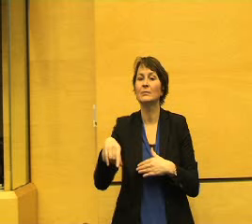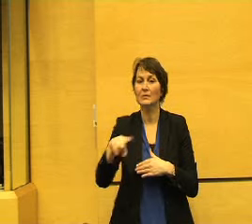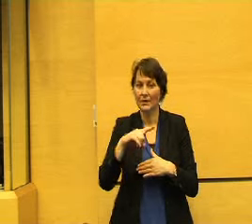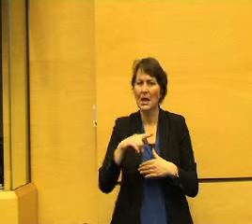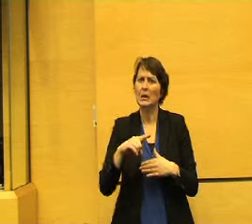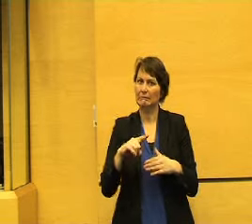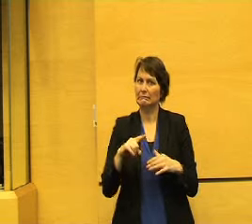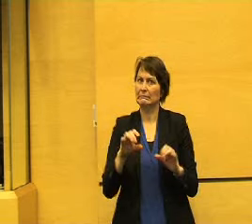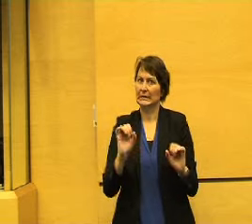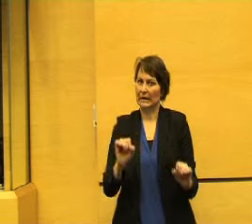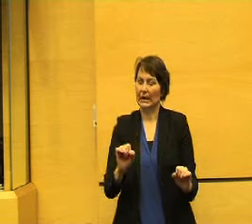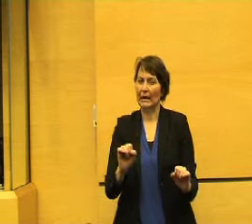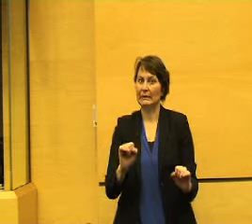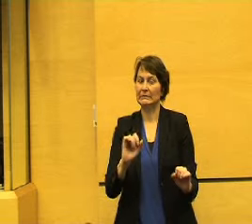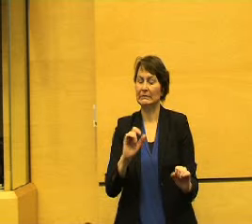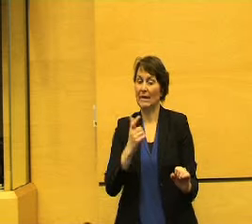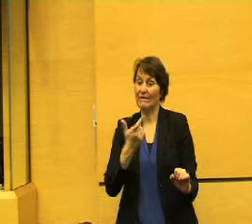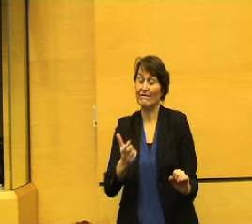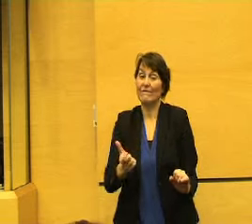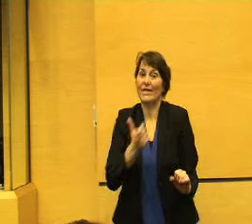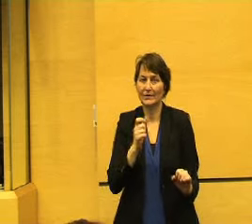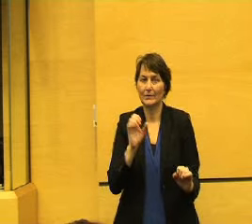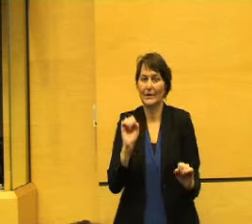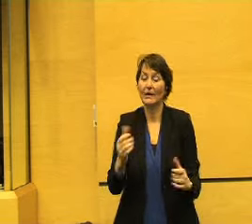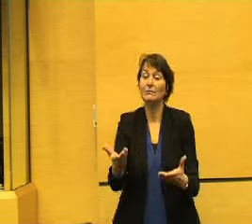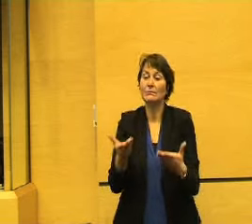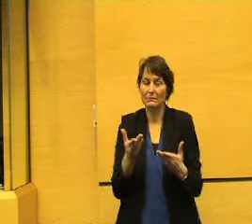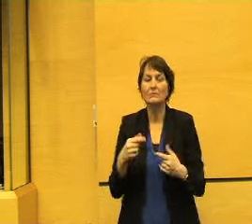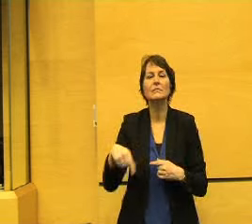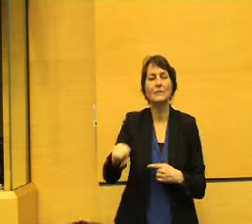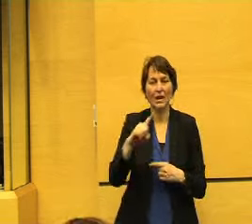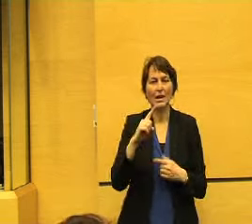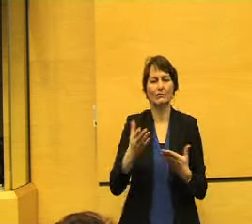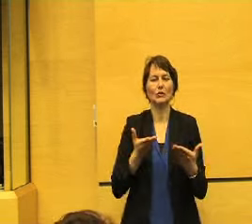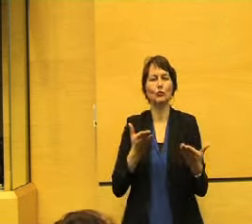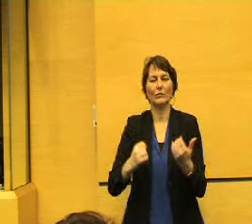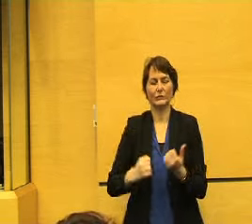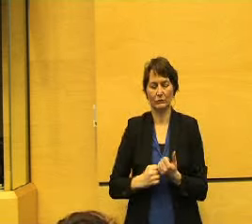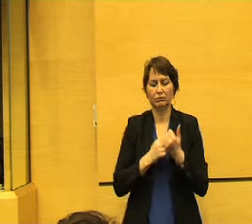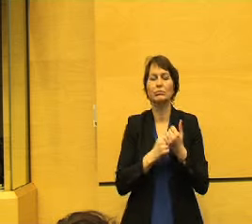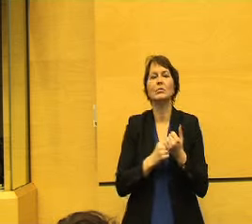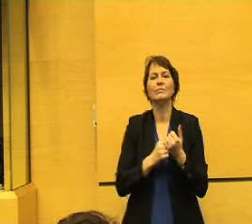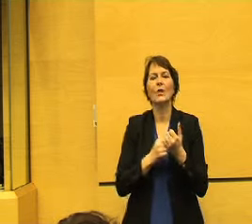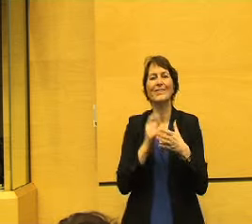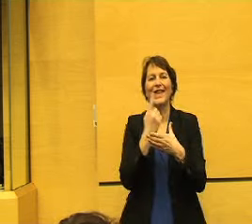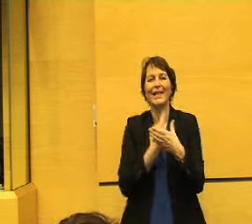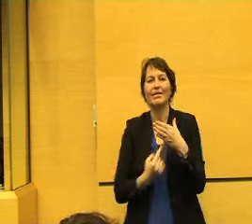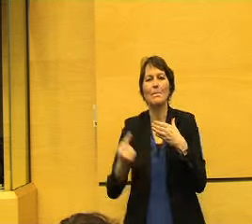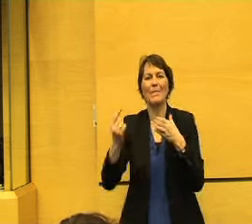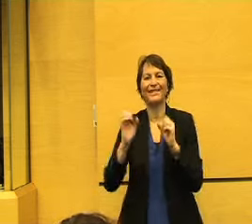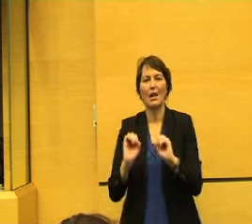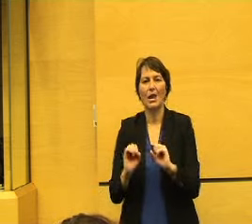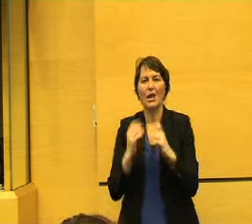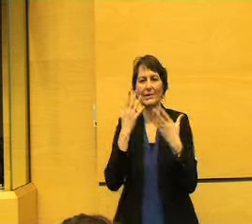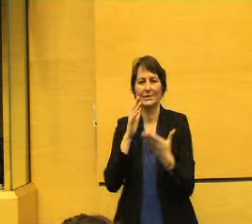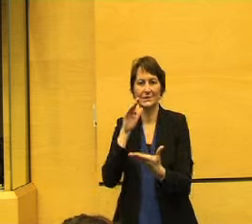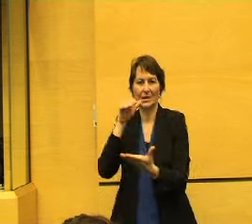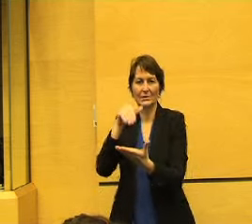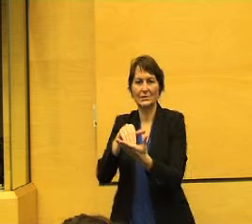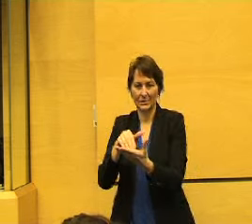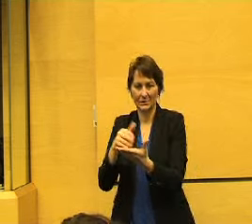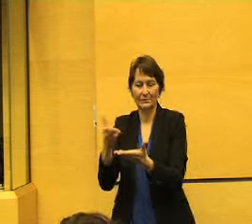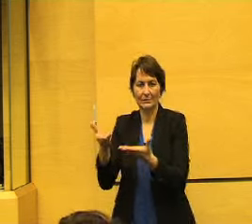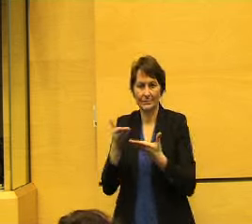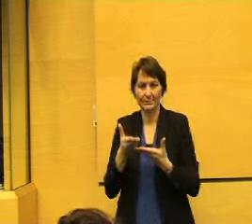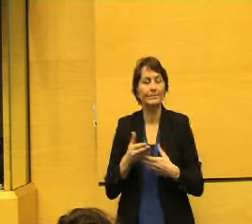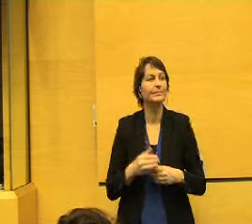victims, they can get services from the independent living centers. These centers serve persons